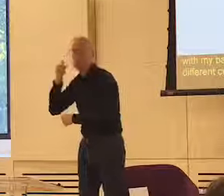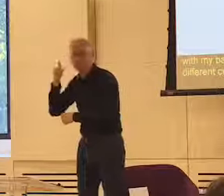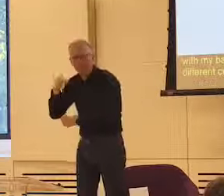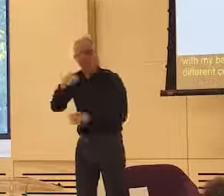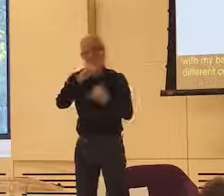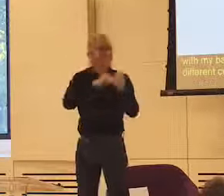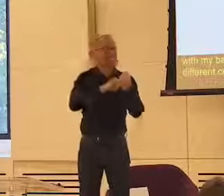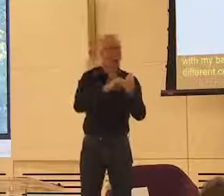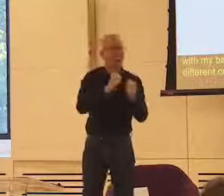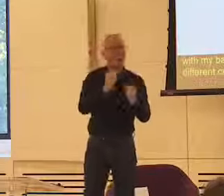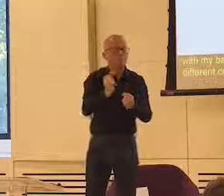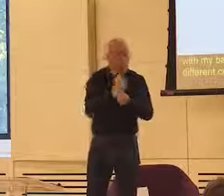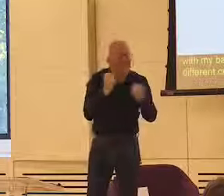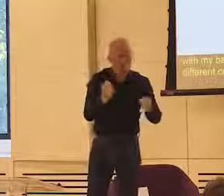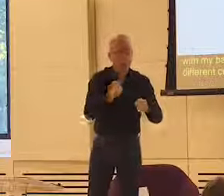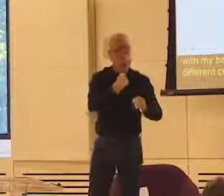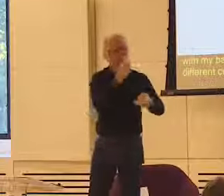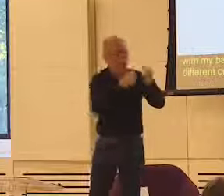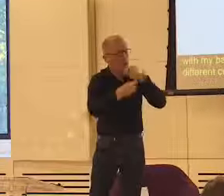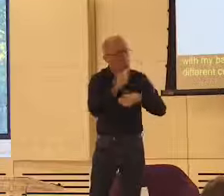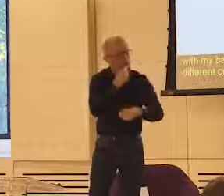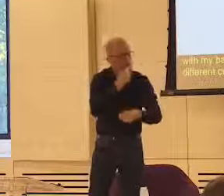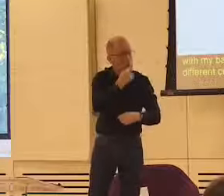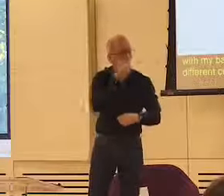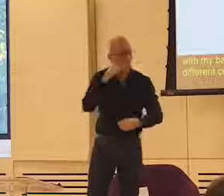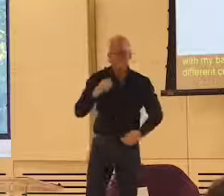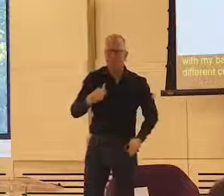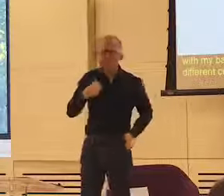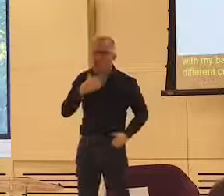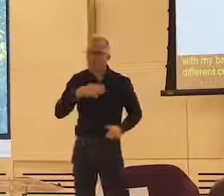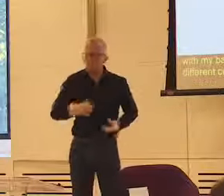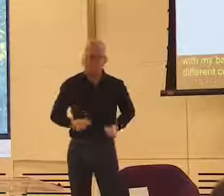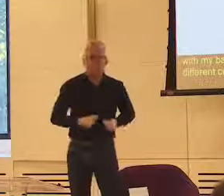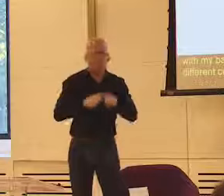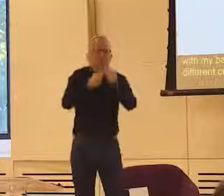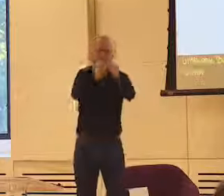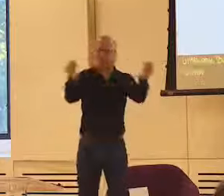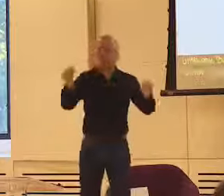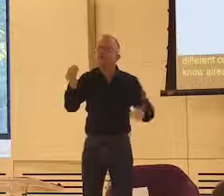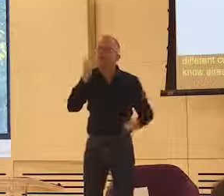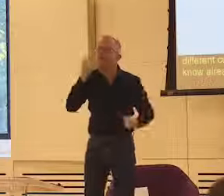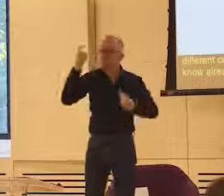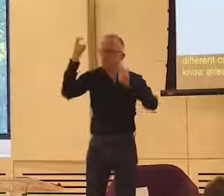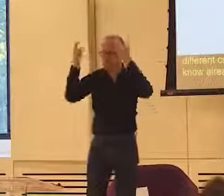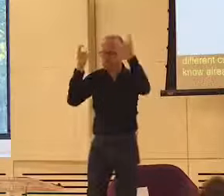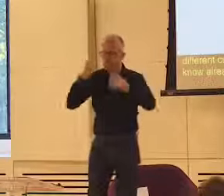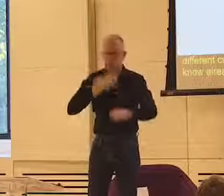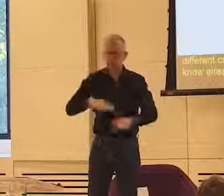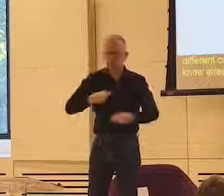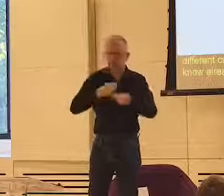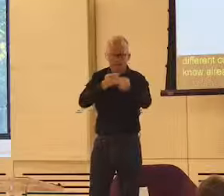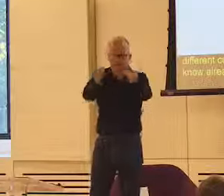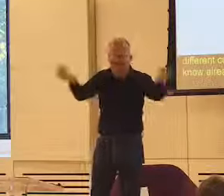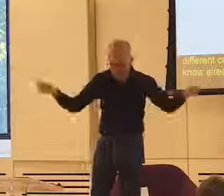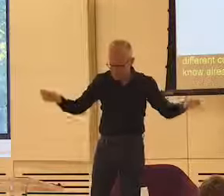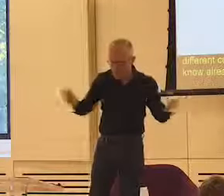and some that I know already. What Sarah explained was interesting, and what I want to share with